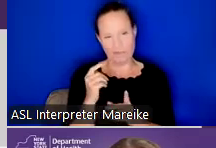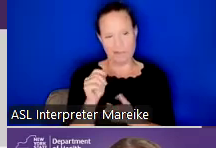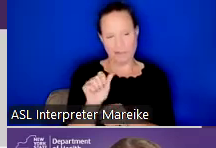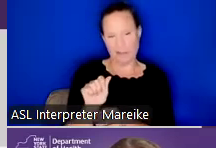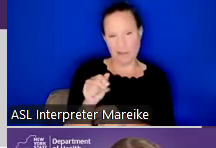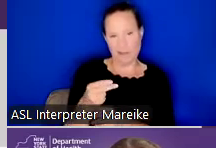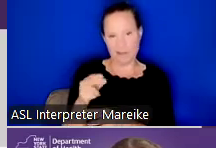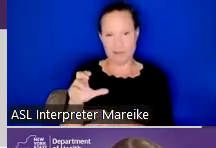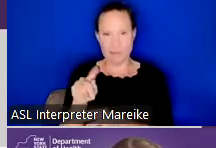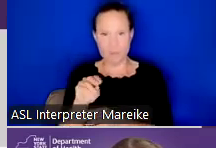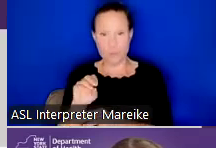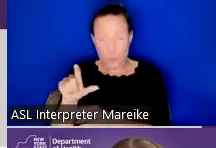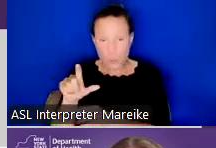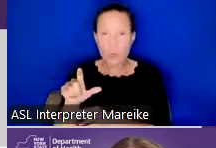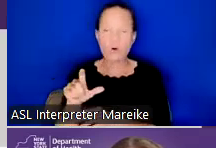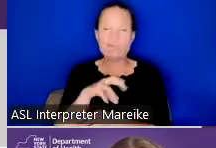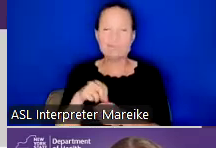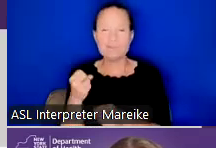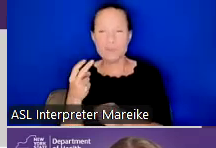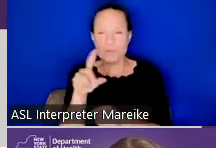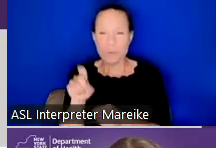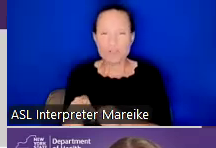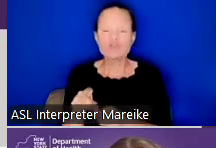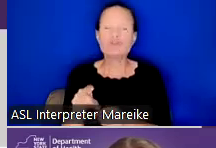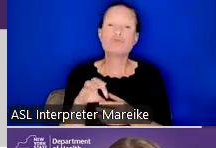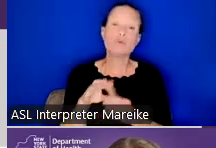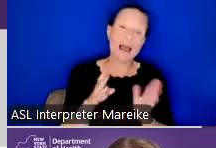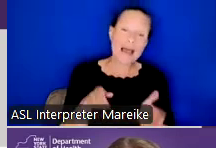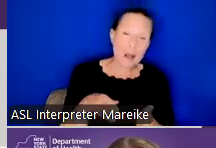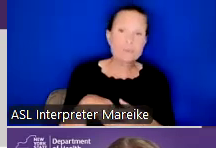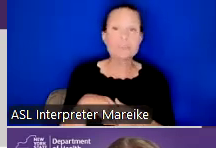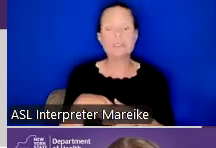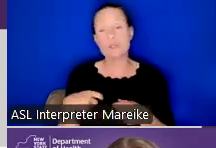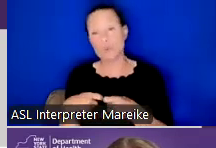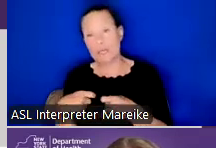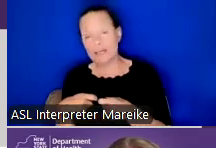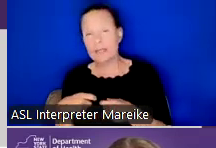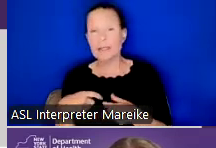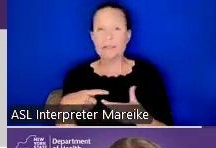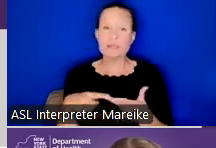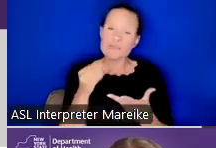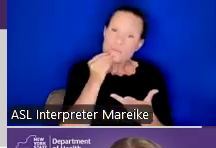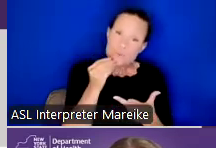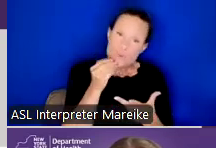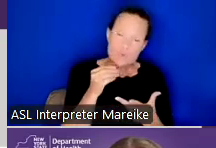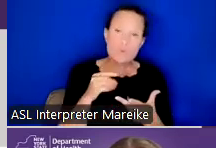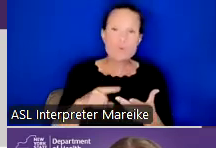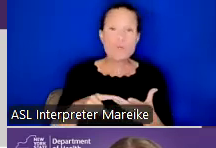And it consists of 12 questions spanning housing, utilities, food,